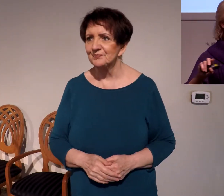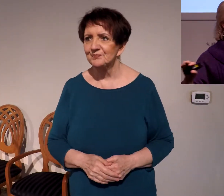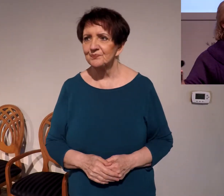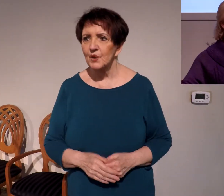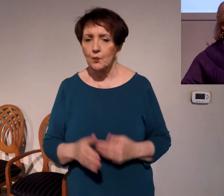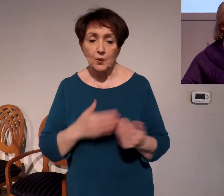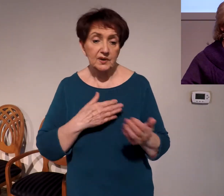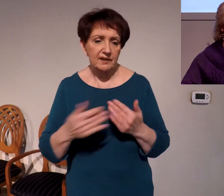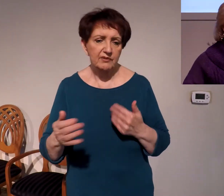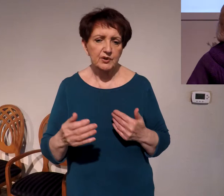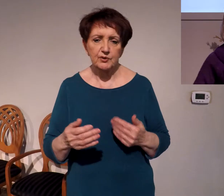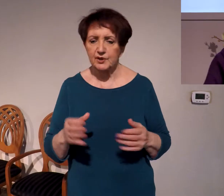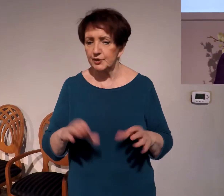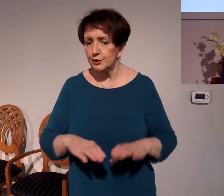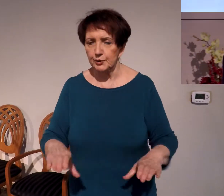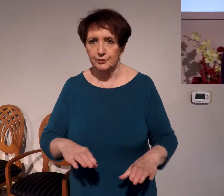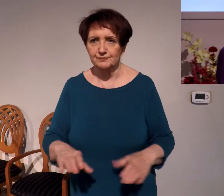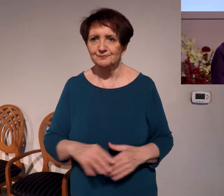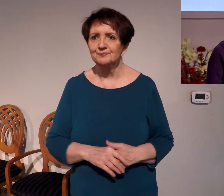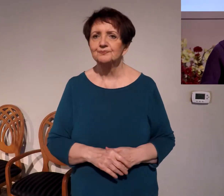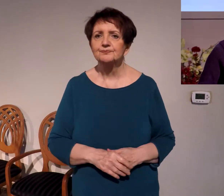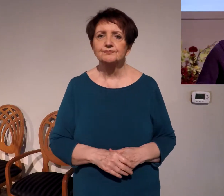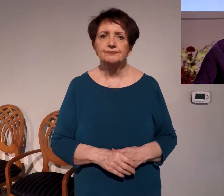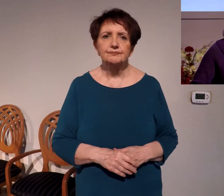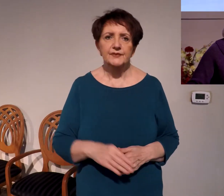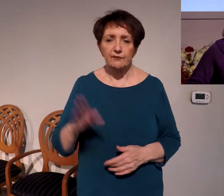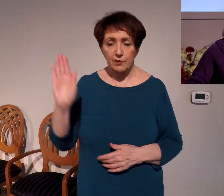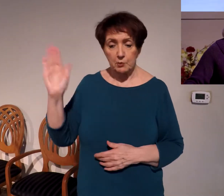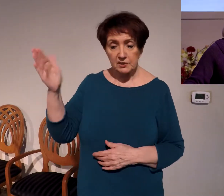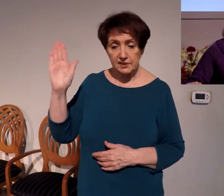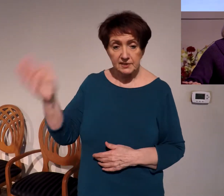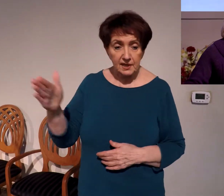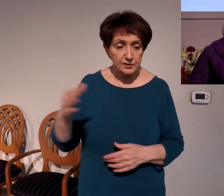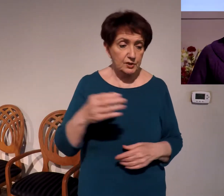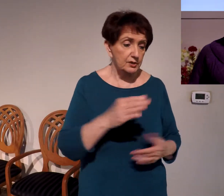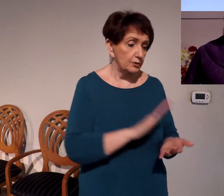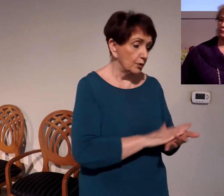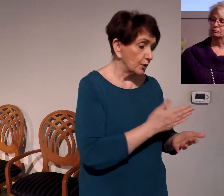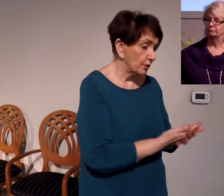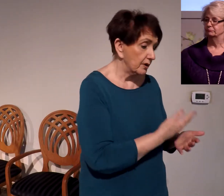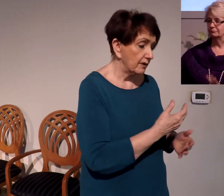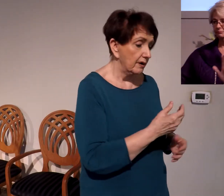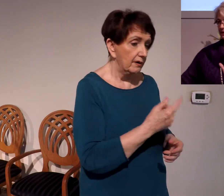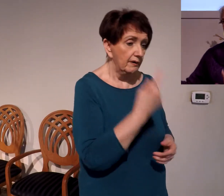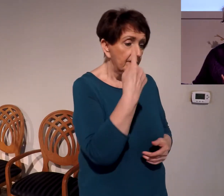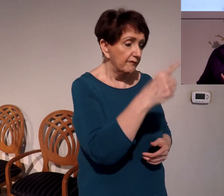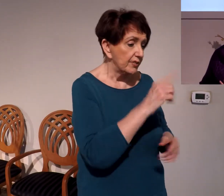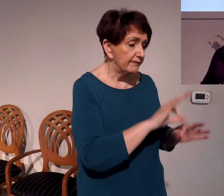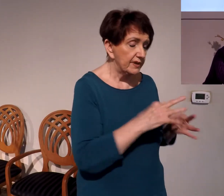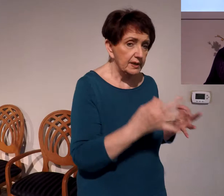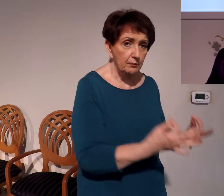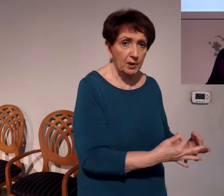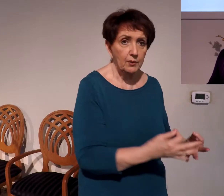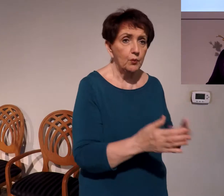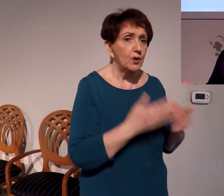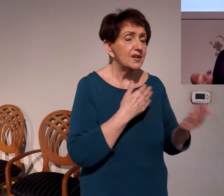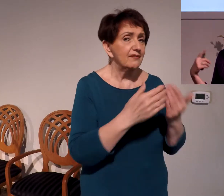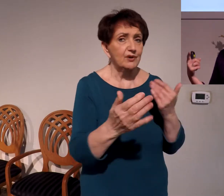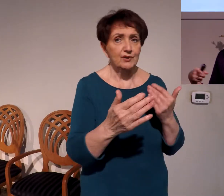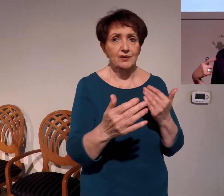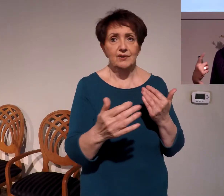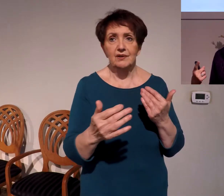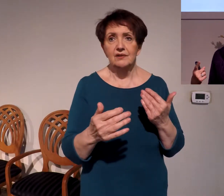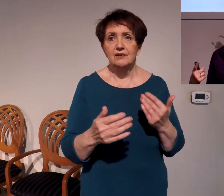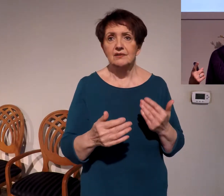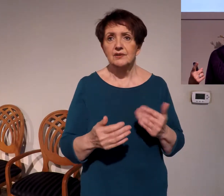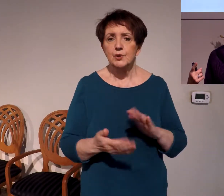Whether it's give the presentation or, make the dinner for all the relatives or whatever it is. Do you see, we